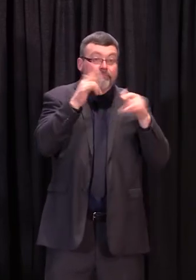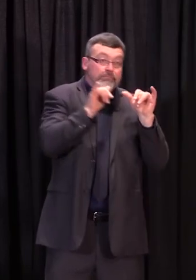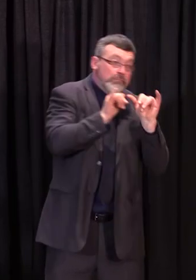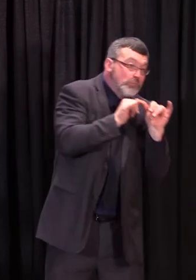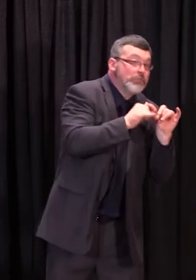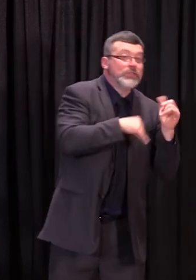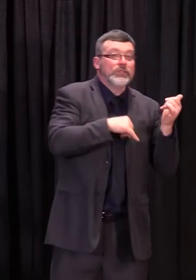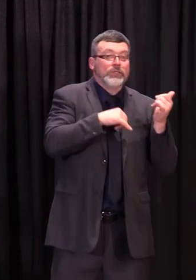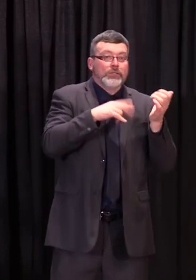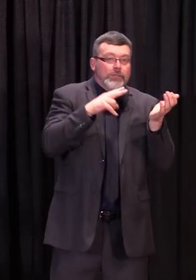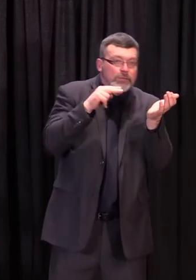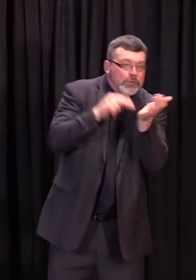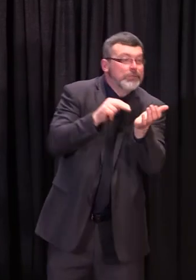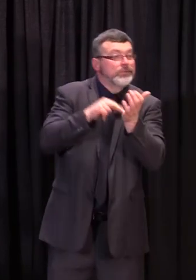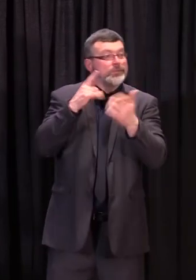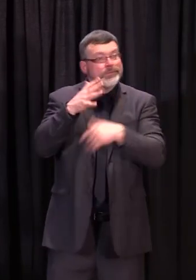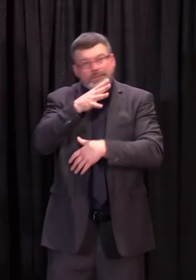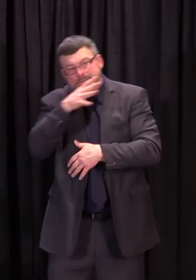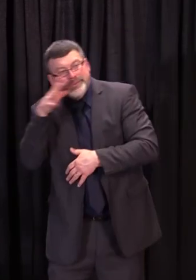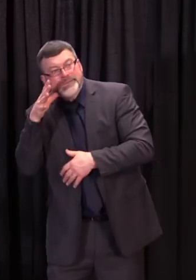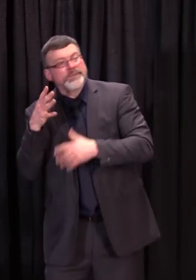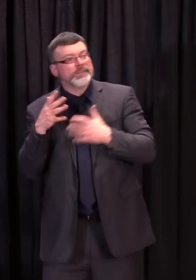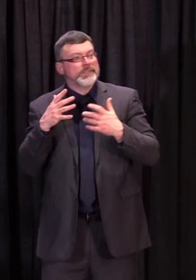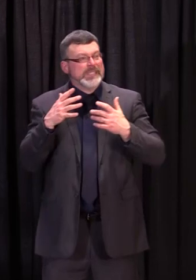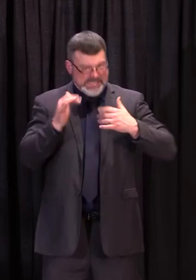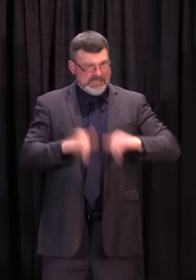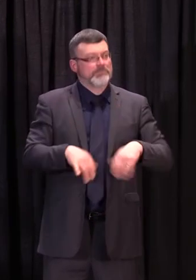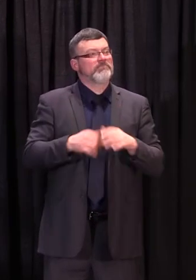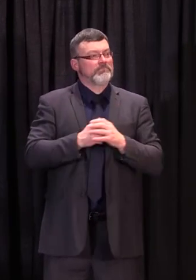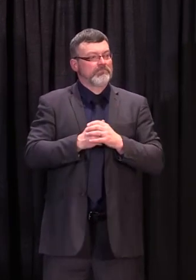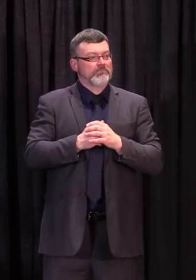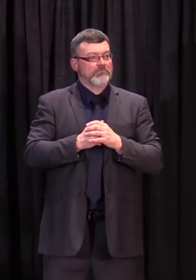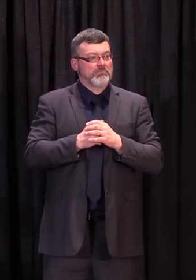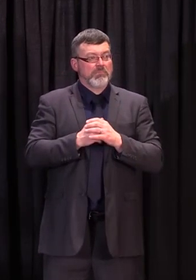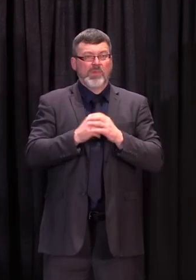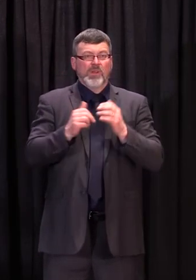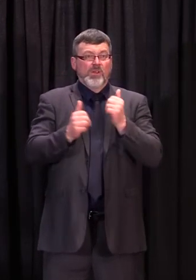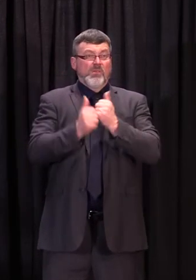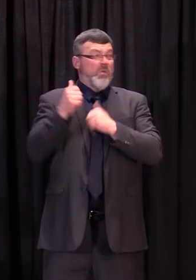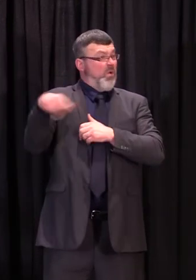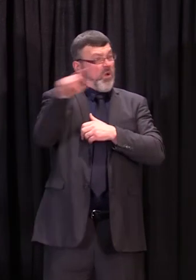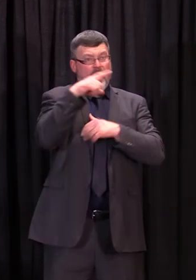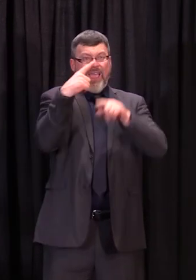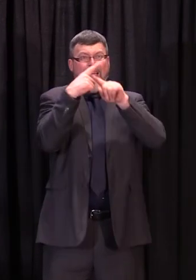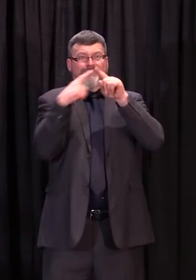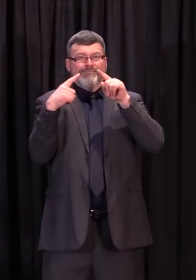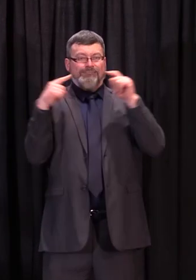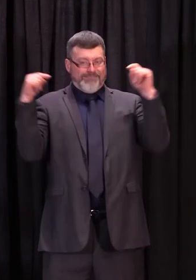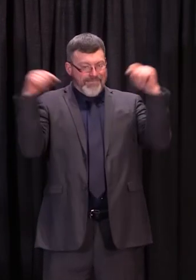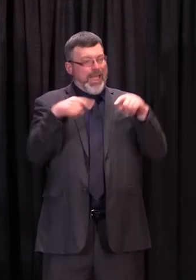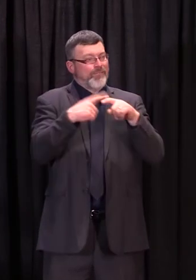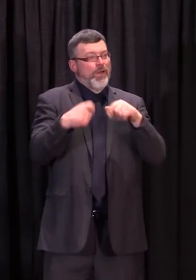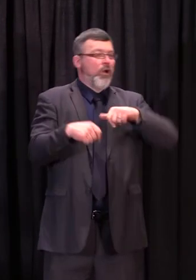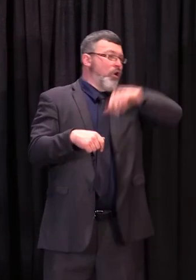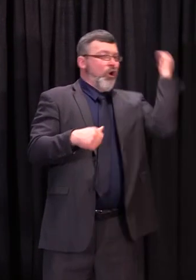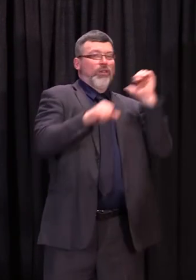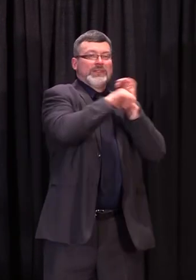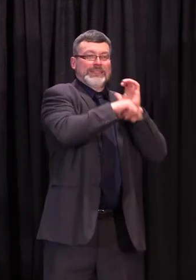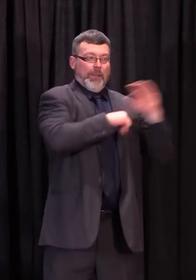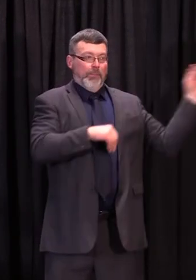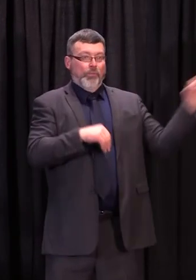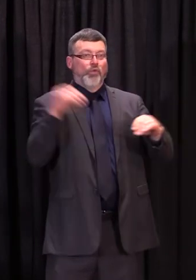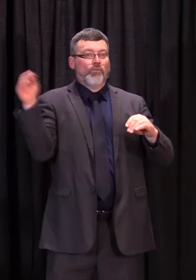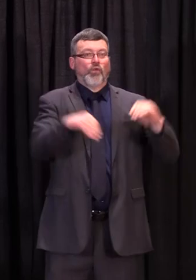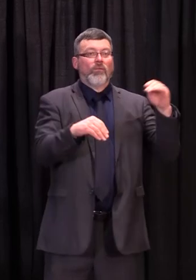More than half of them came from other states but decide to stay. And I think it's important to note that UVM hasn't